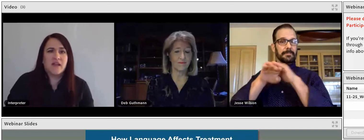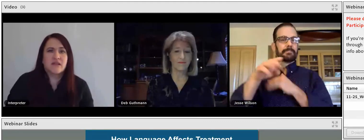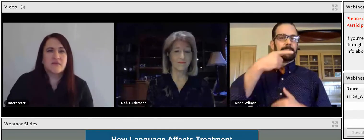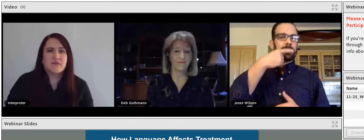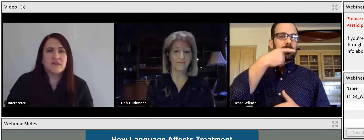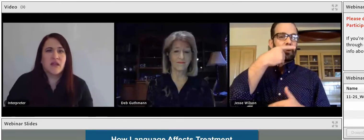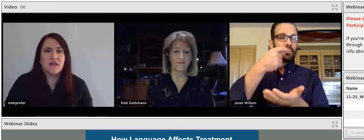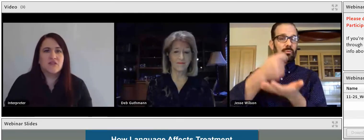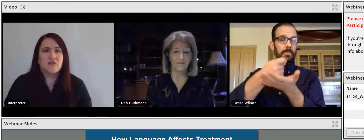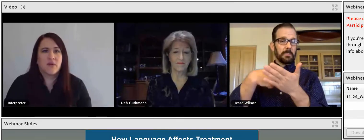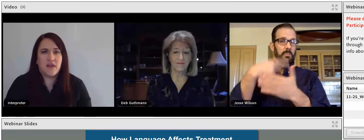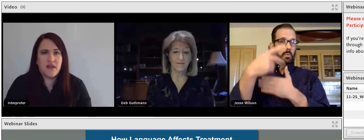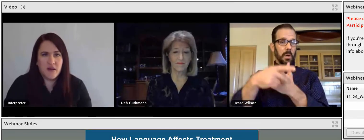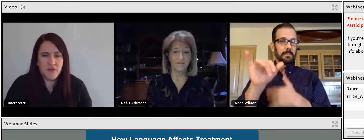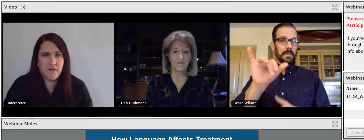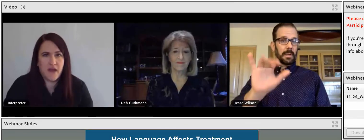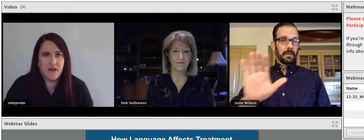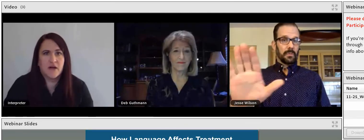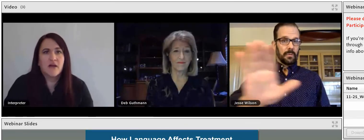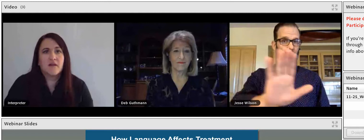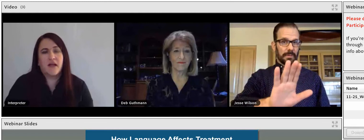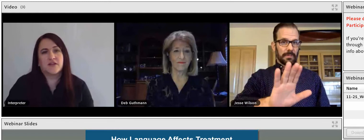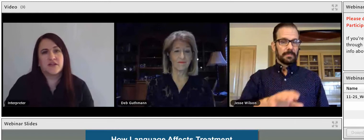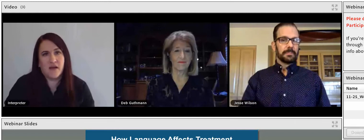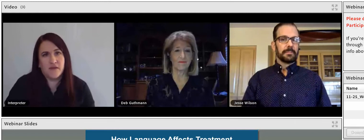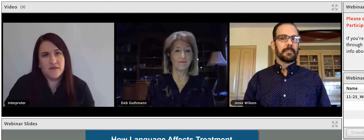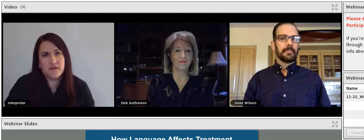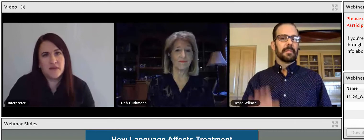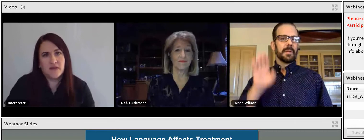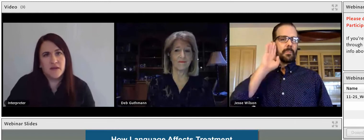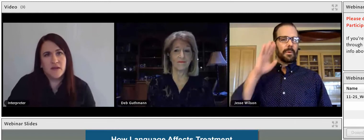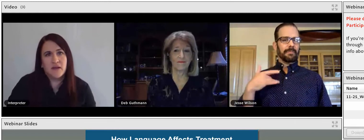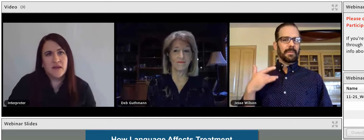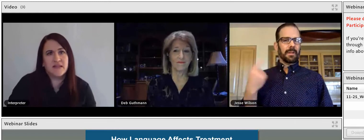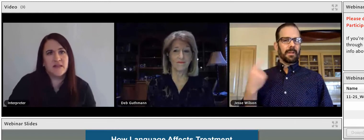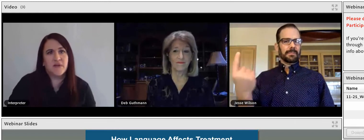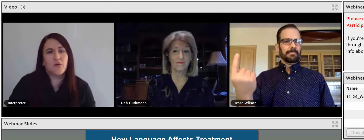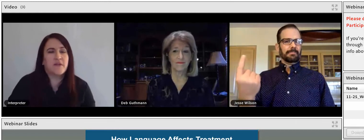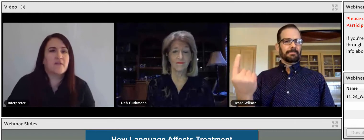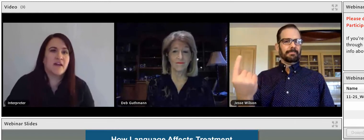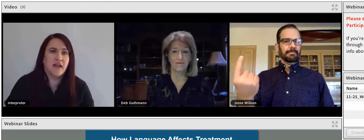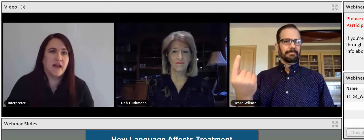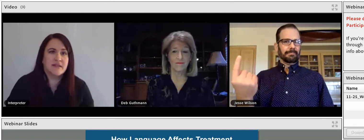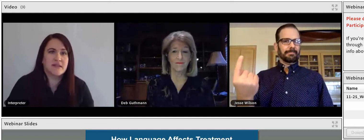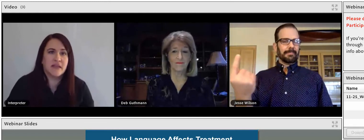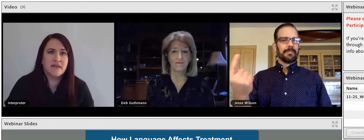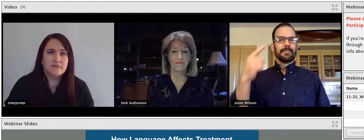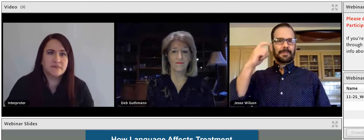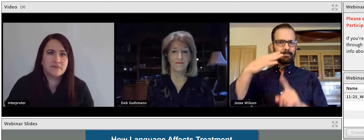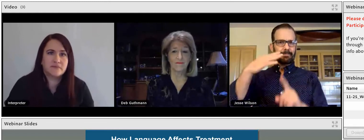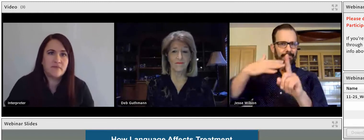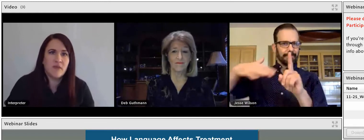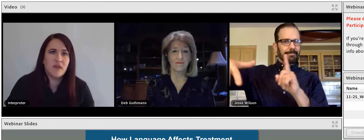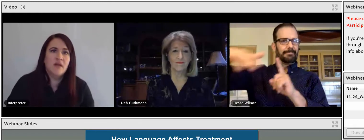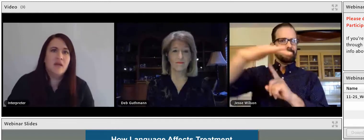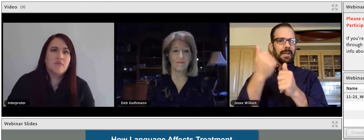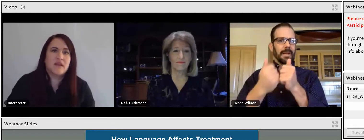When a deaf client comes in to work with a hearing provider like yourselves, they typically will feel very